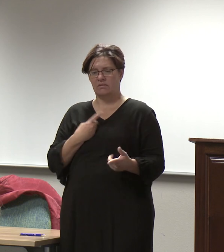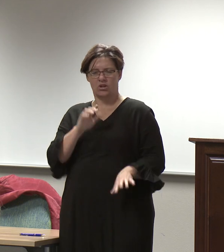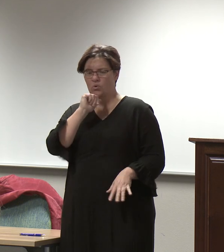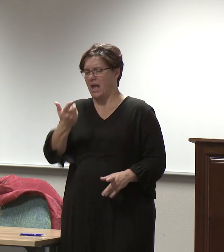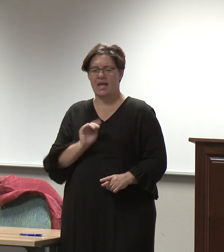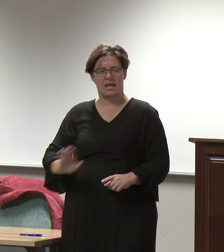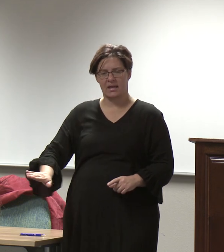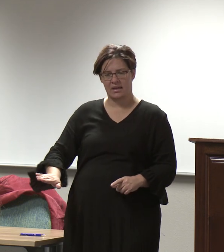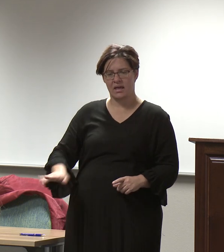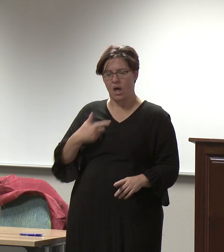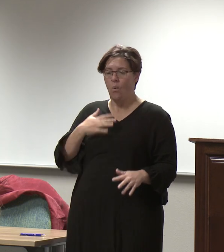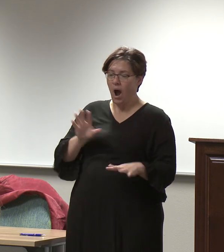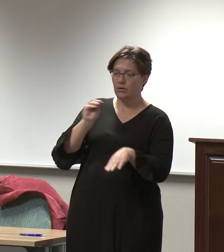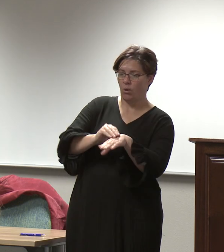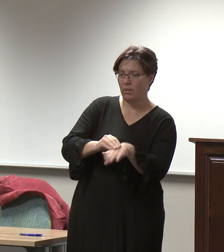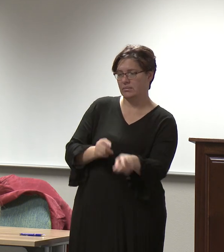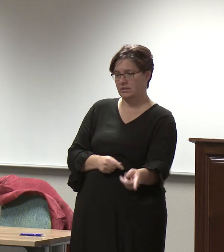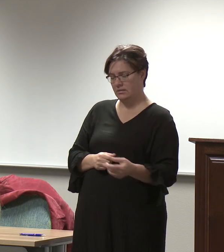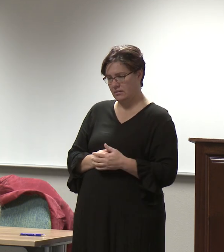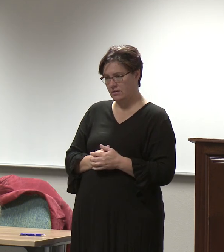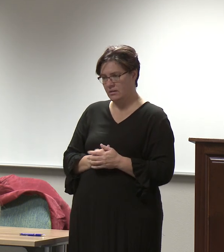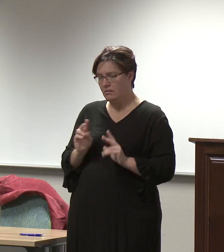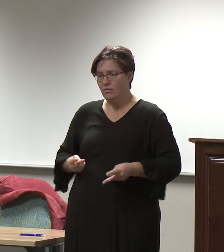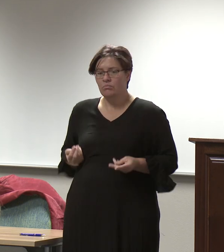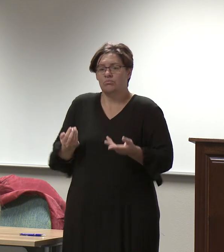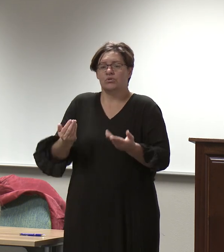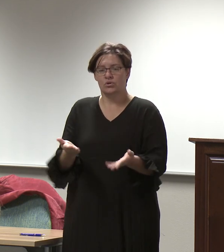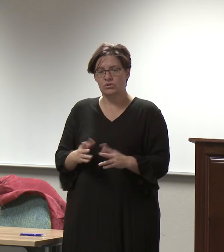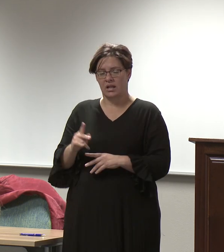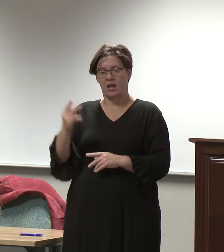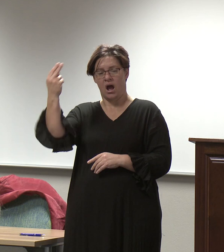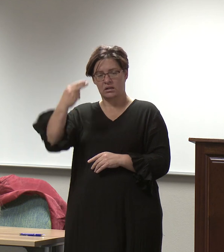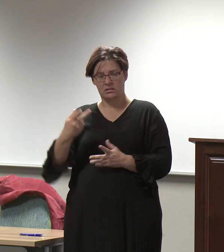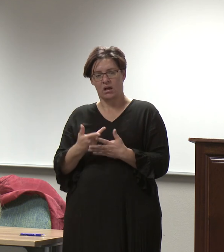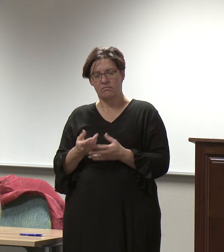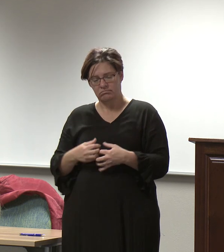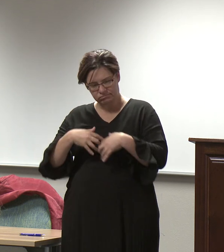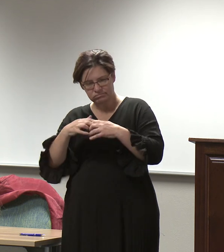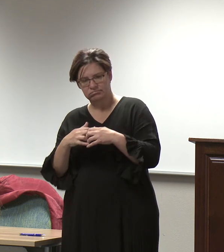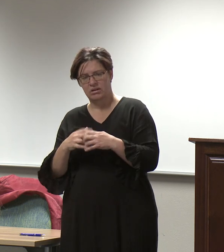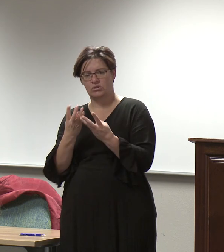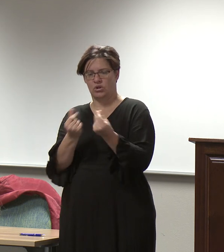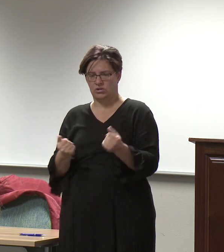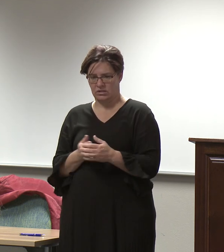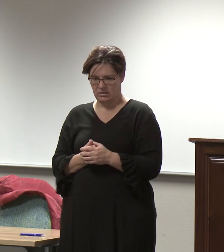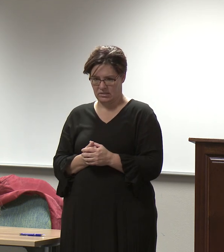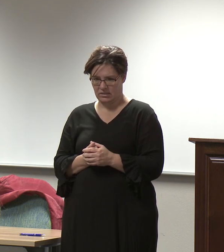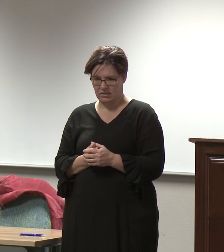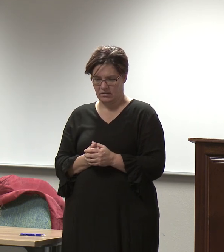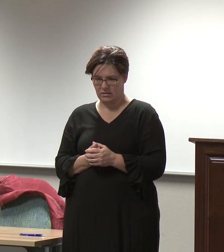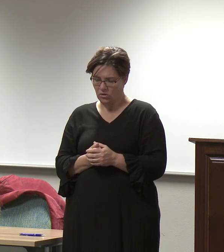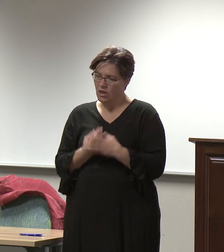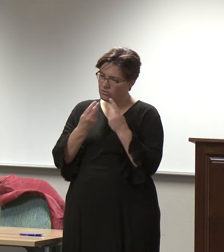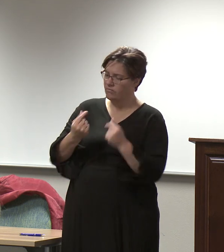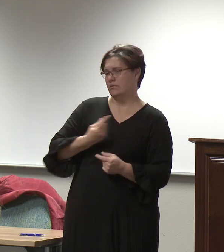about it, they care about problems. So they reproduce the idea that the North is the solution and the South is the problem,